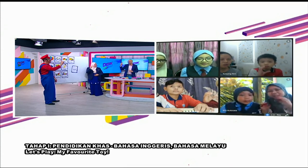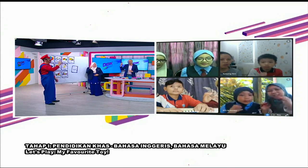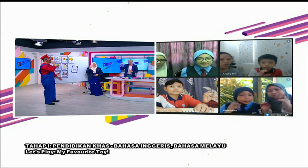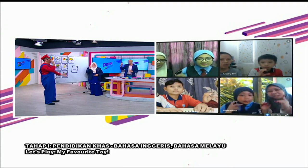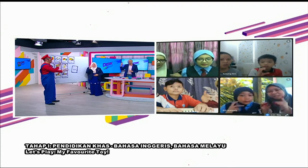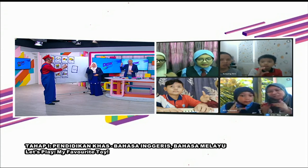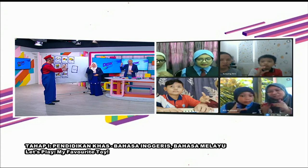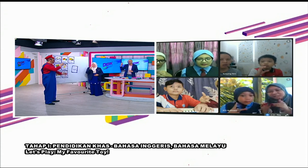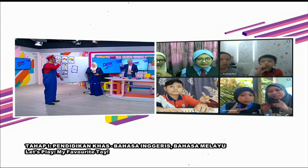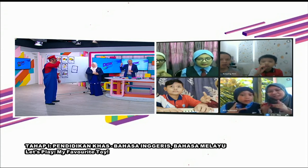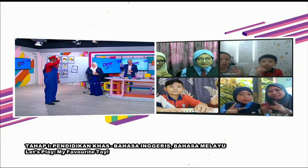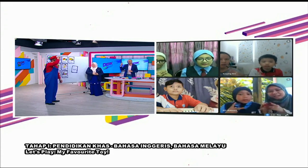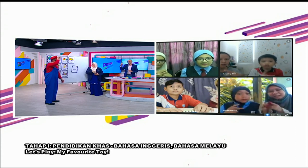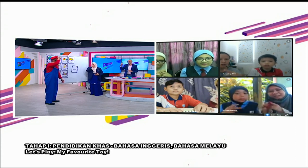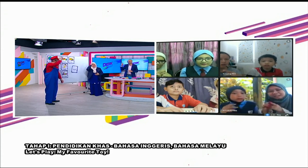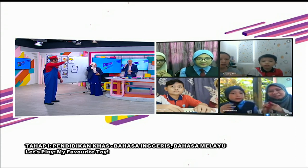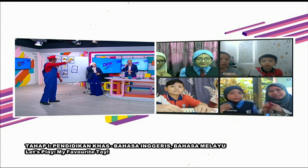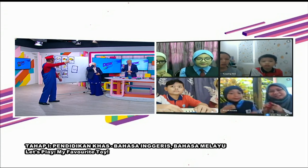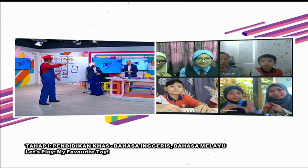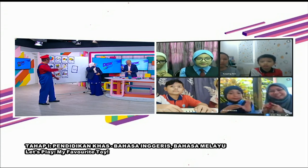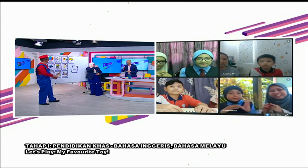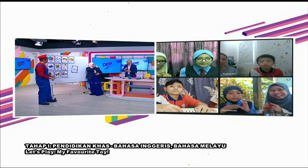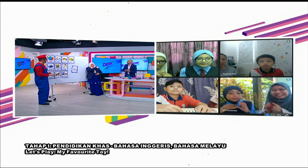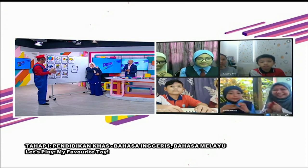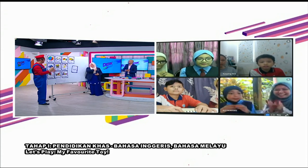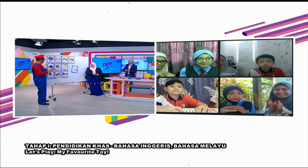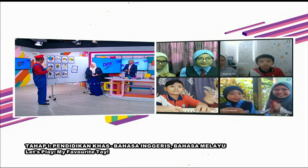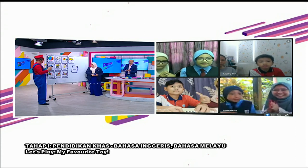B-L-O-C-K. Well done, Sean. Thank you.